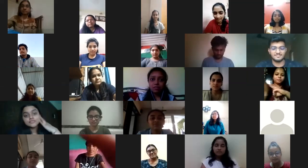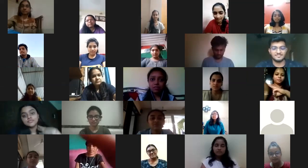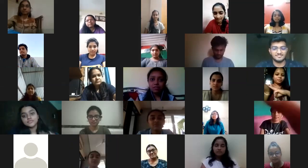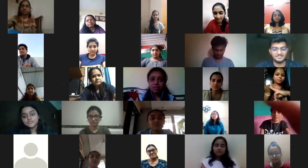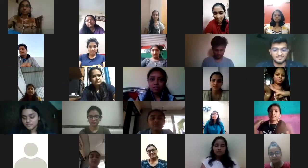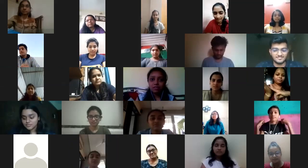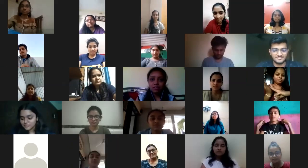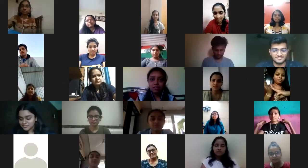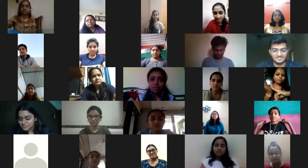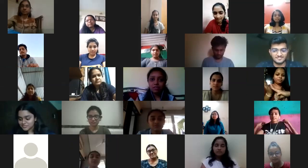M.